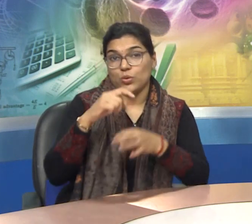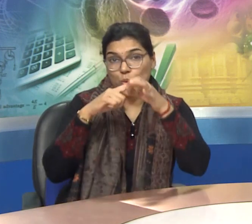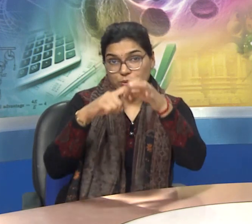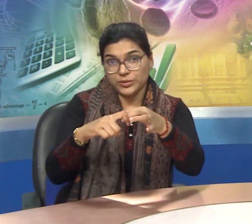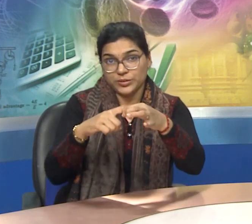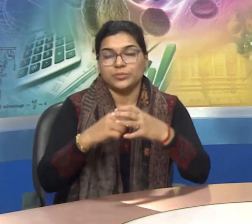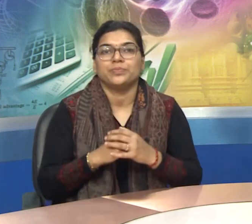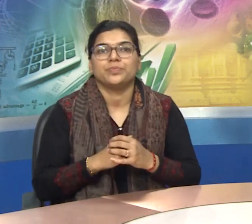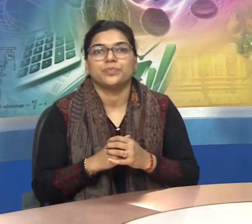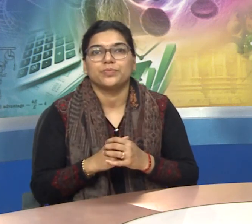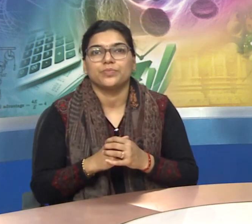Question 6.